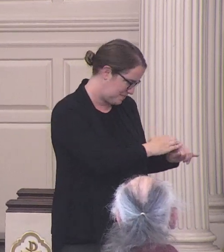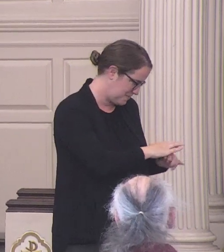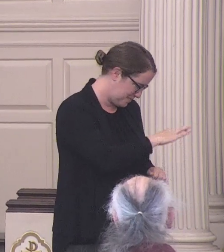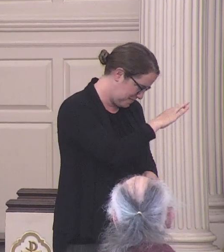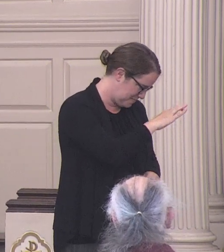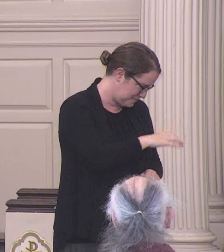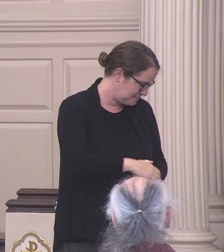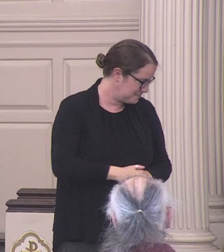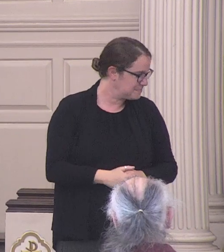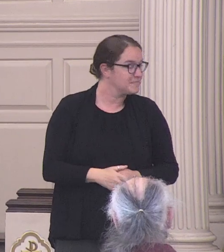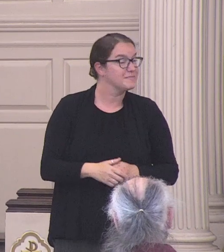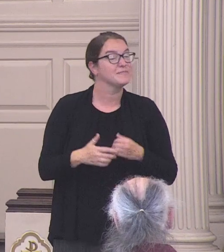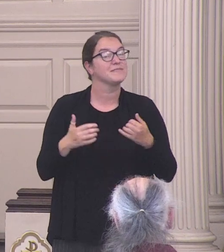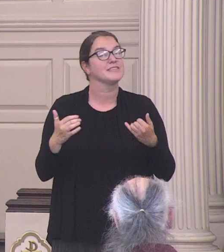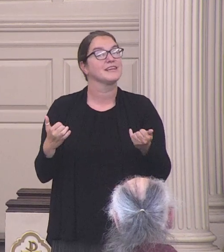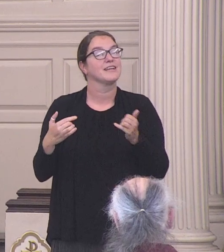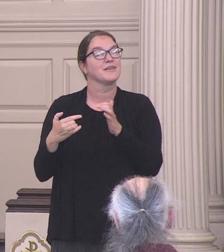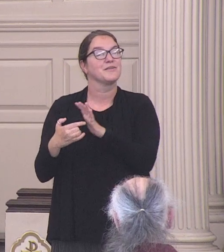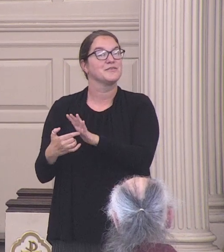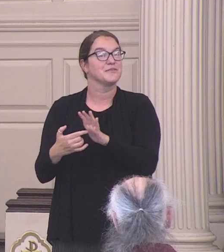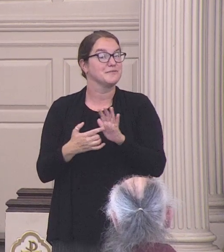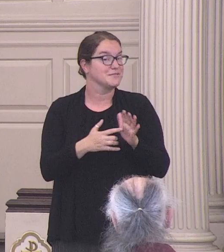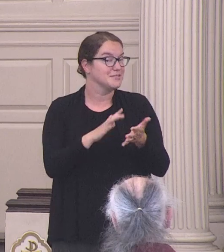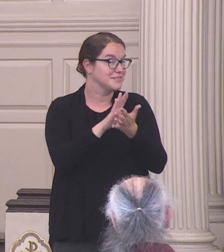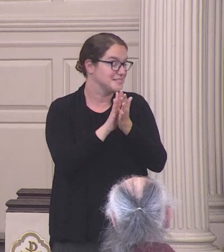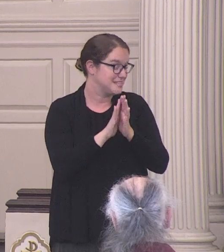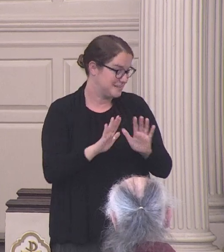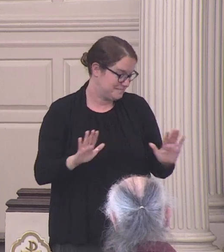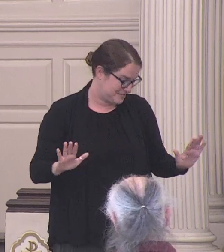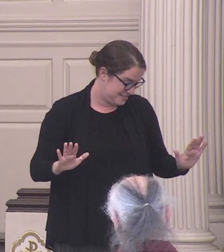Let us offer each other the sign of peace.